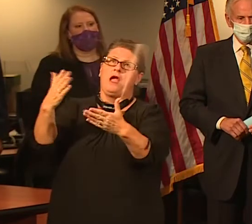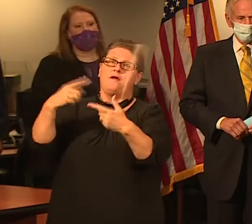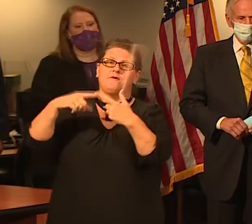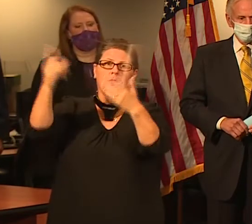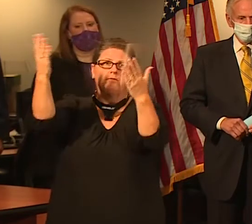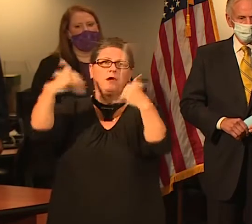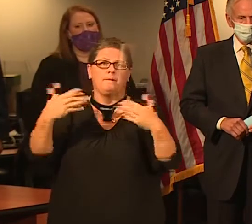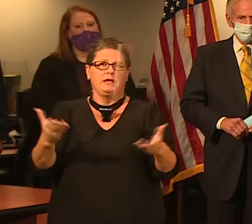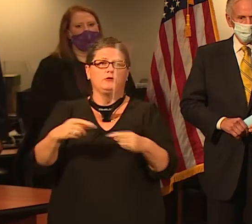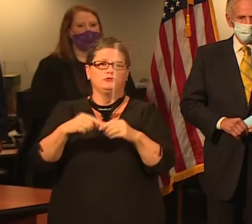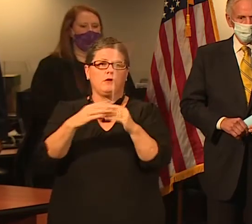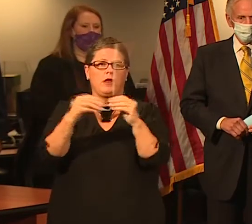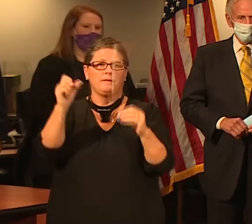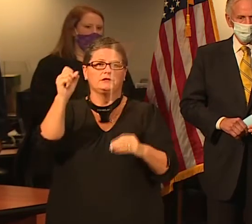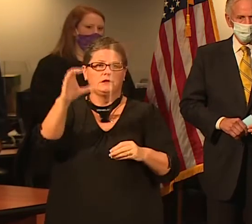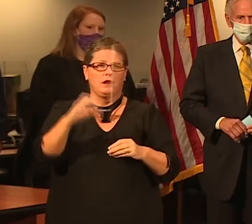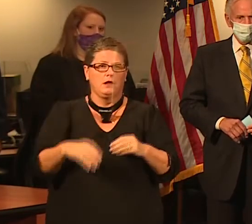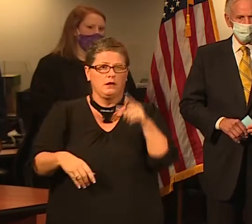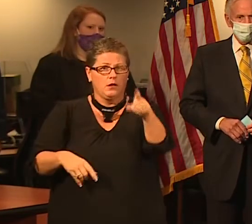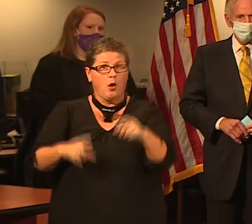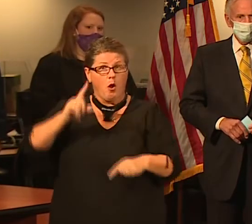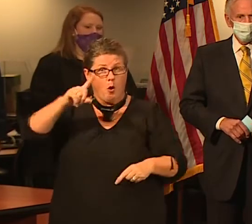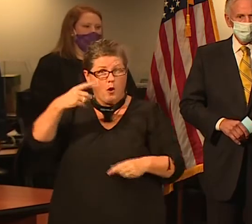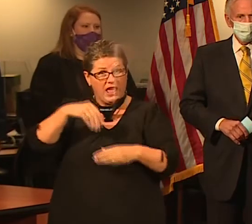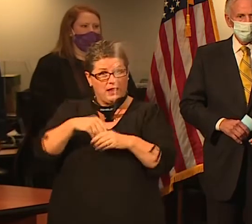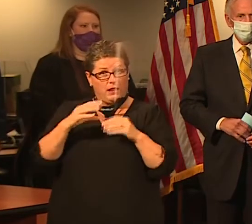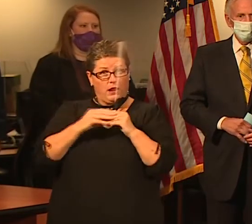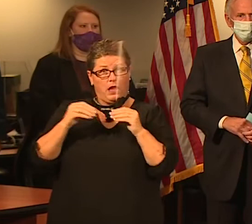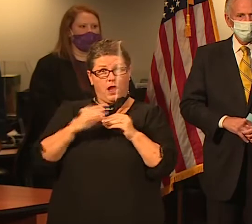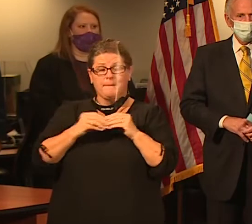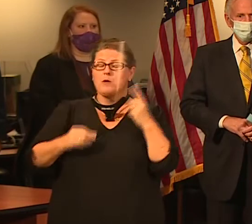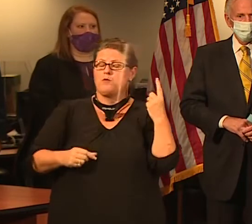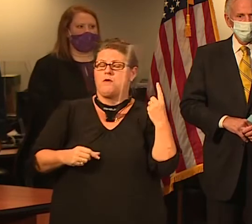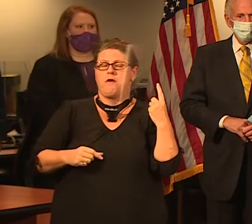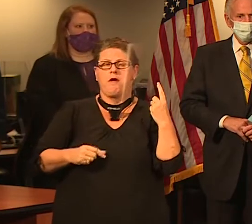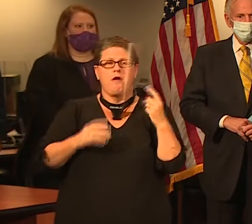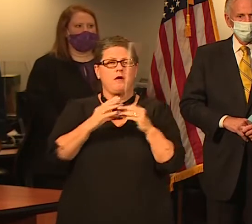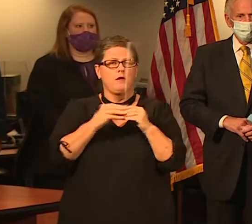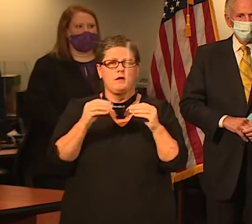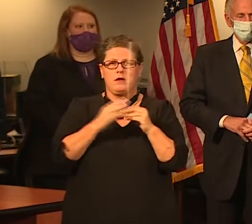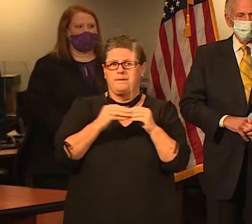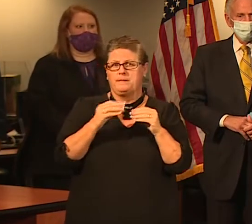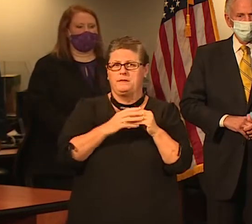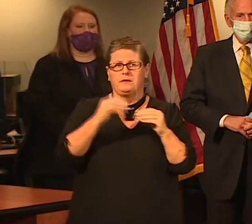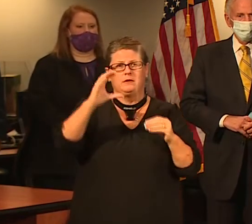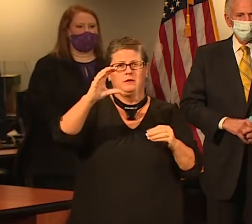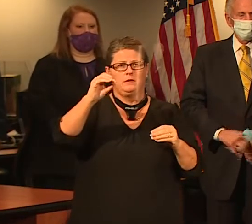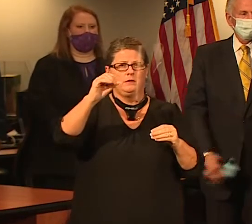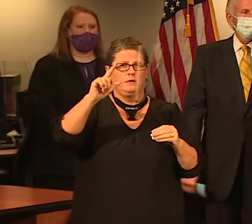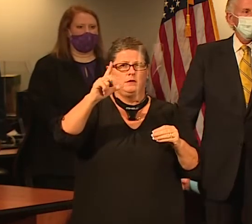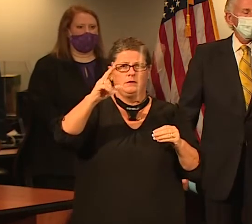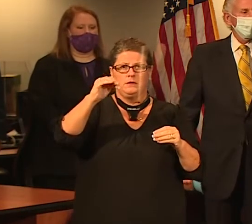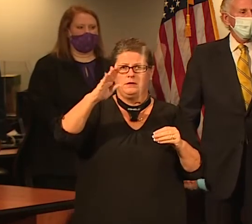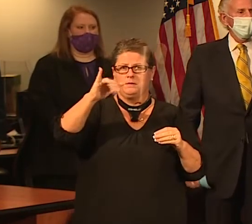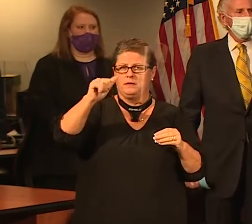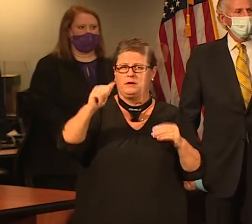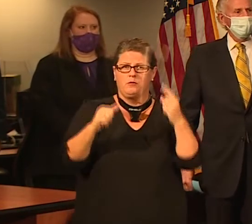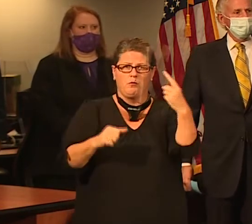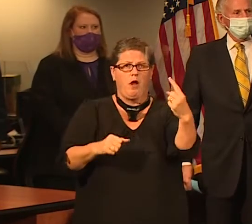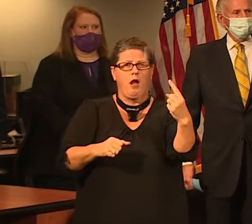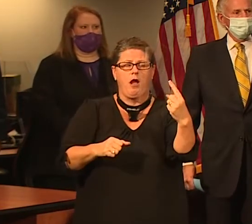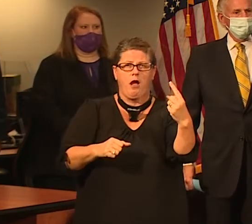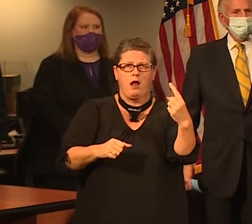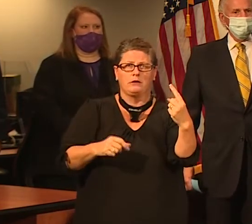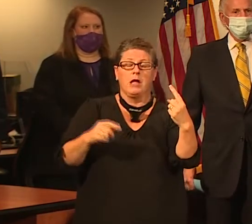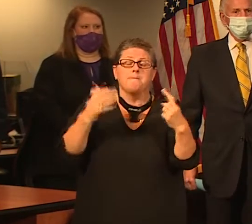in South Carolina. And so will only be in Columbia or around the state? The Columbia area. It's just going to be in the Columbia area, and at this point, I believe they're planning for